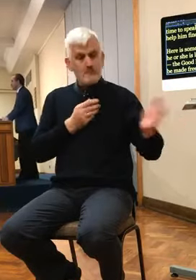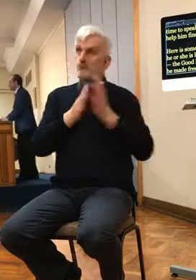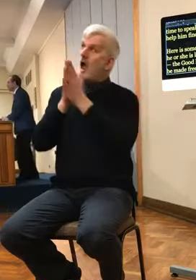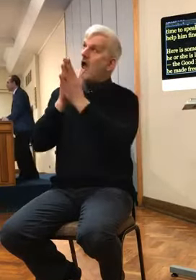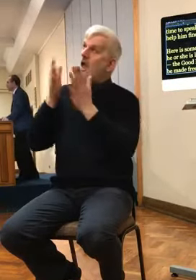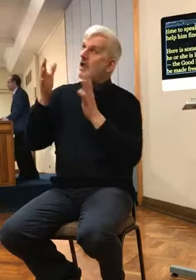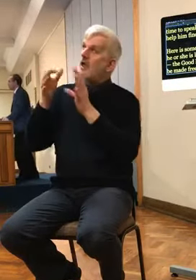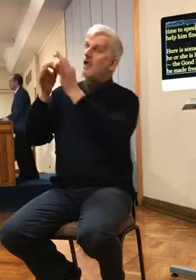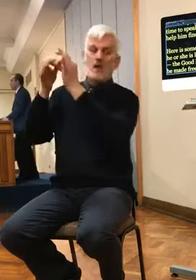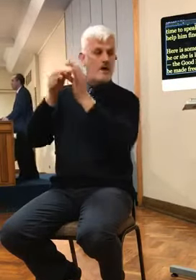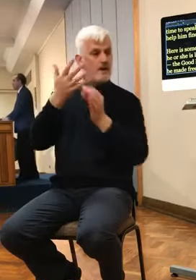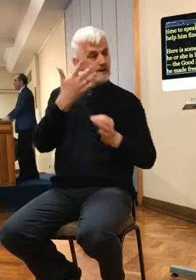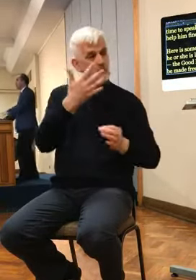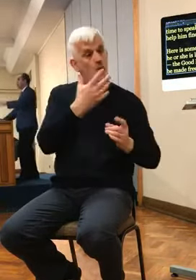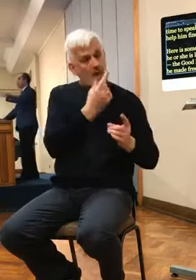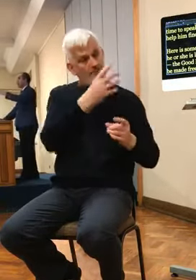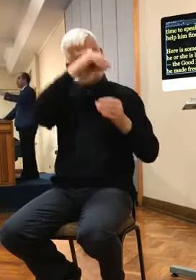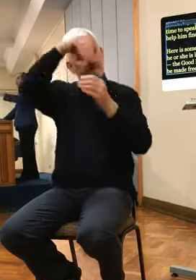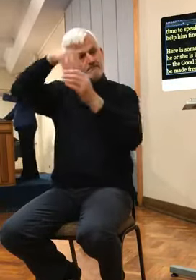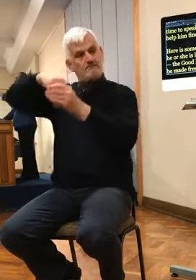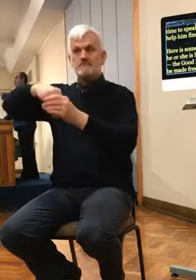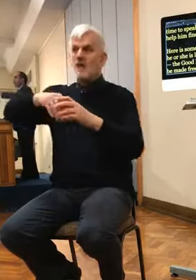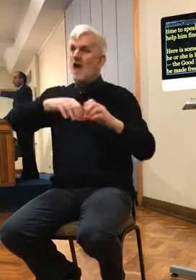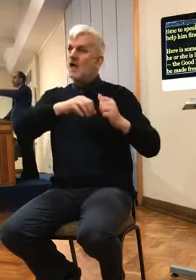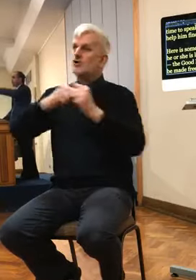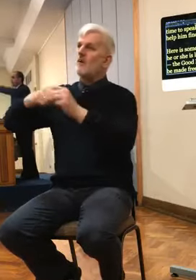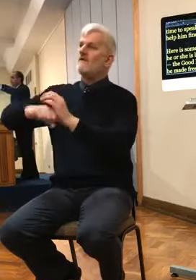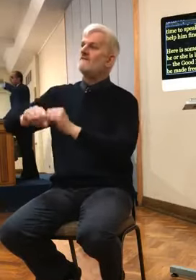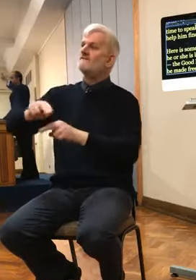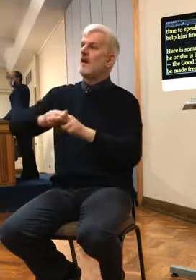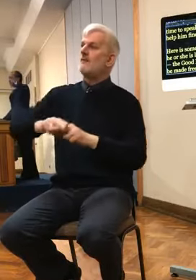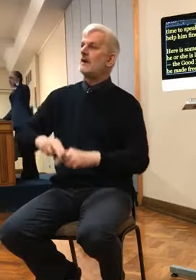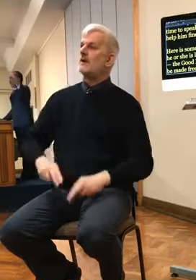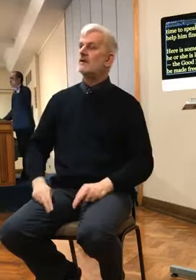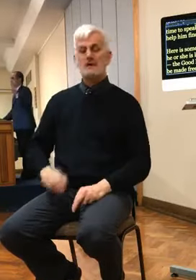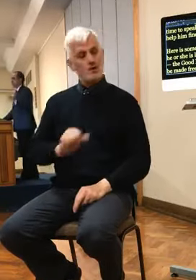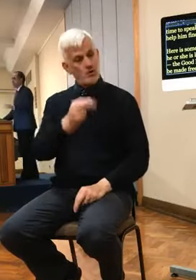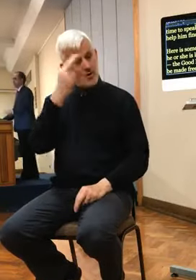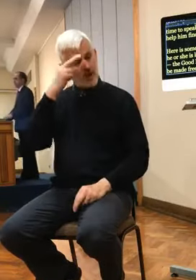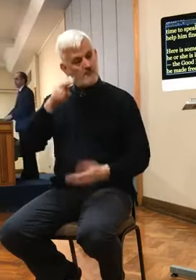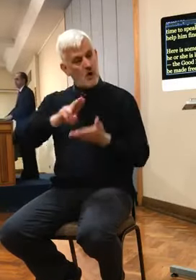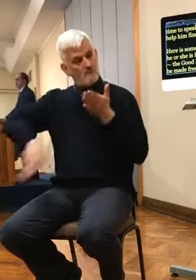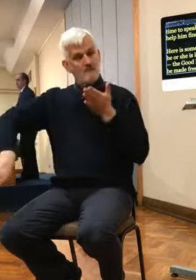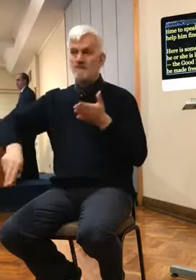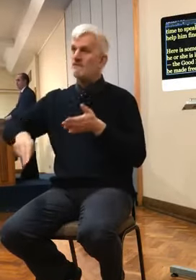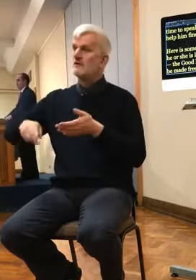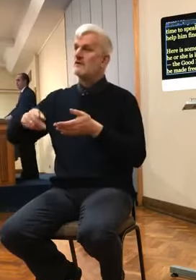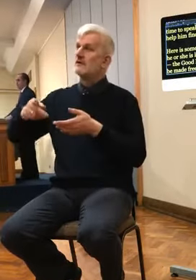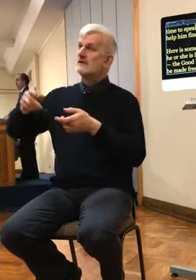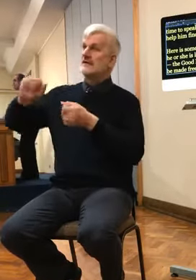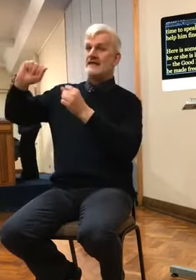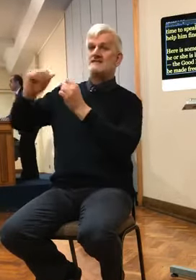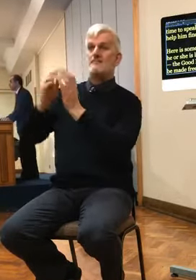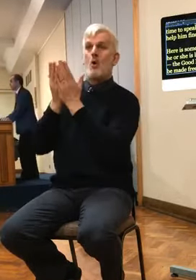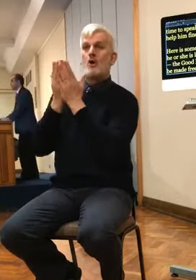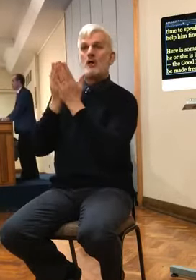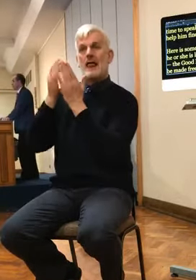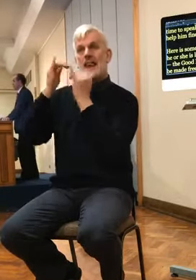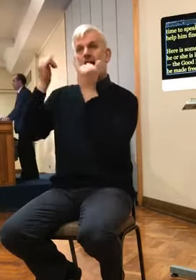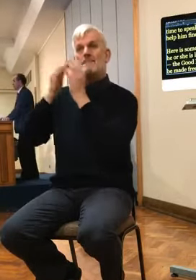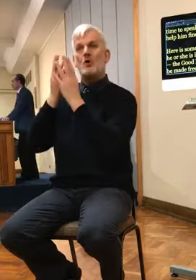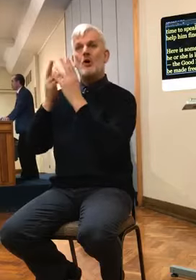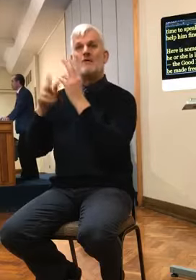They are adopted in his family. And your name will never be erased from the Lamb Book of Life. That's